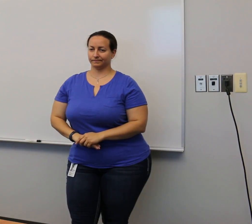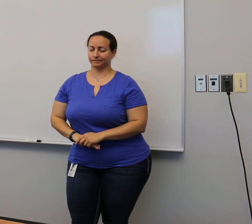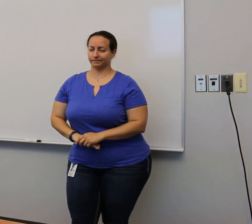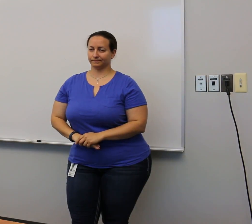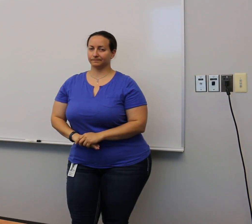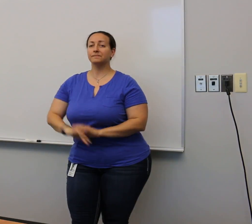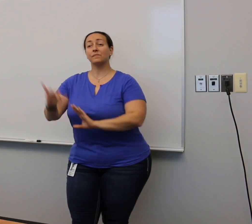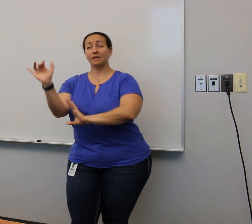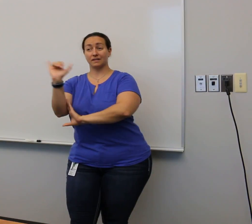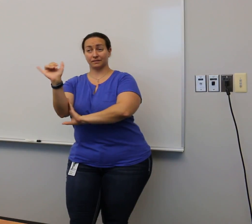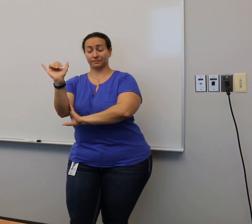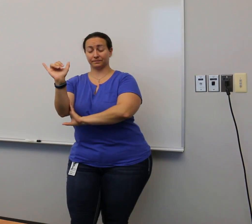Likewise, -8